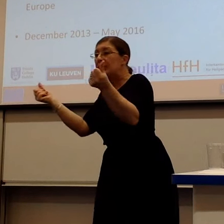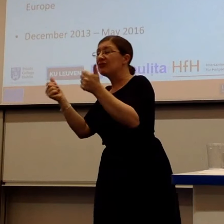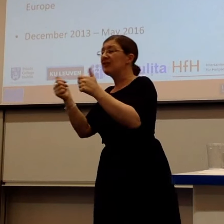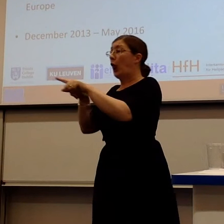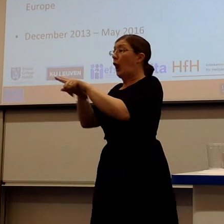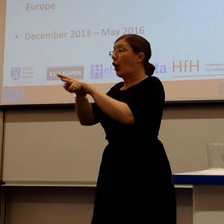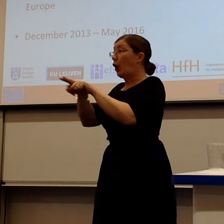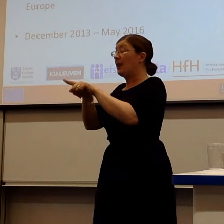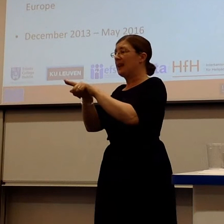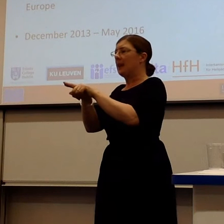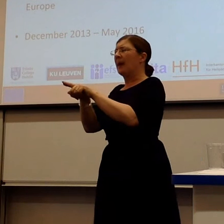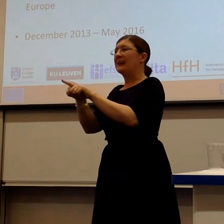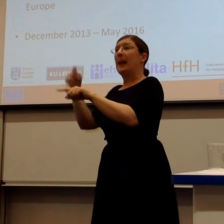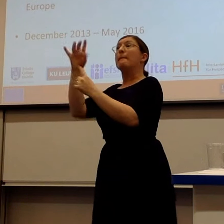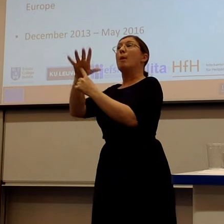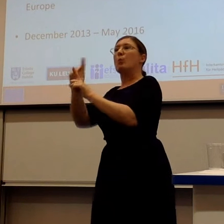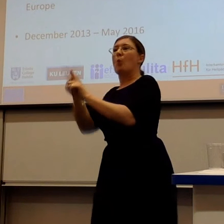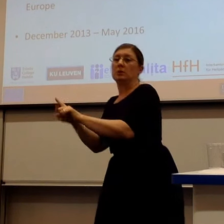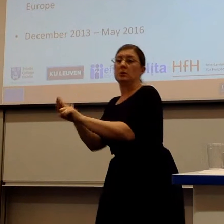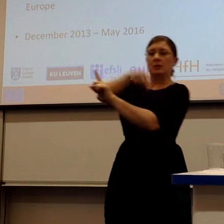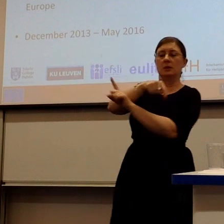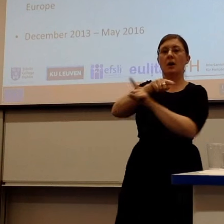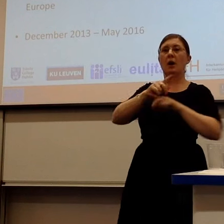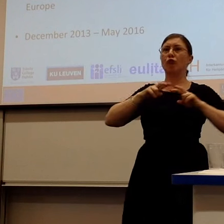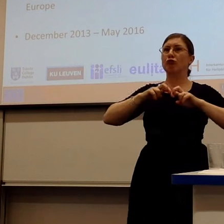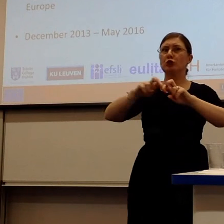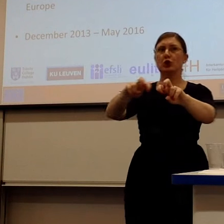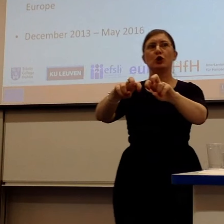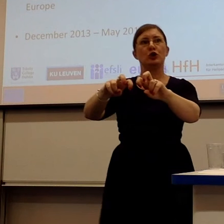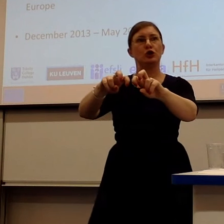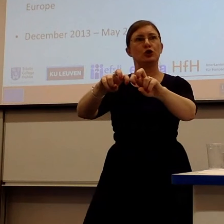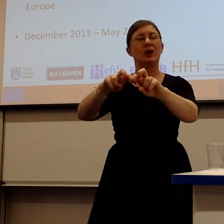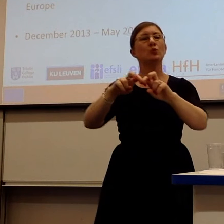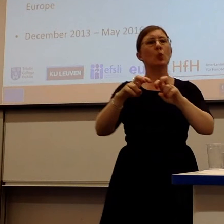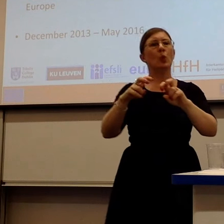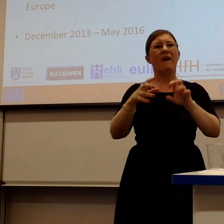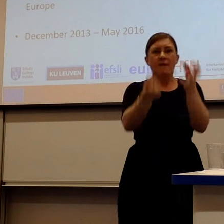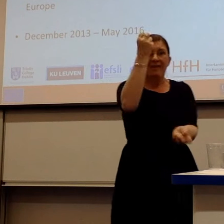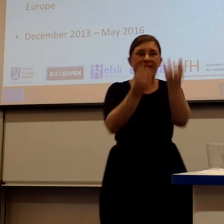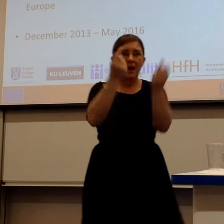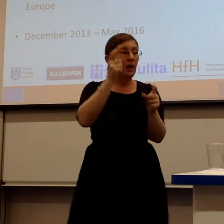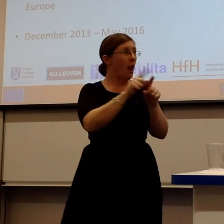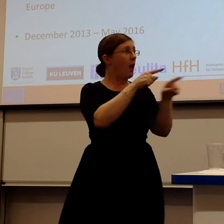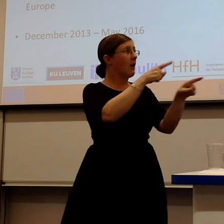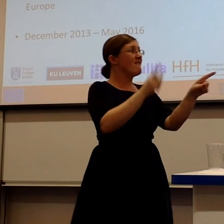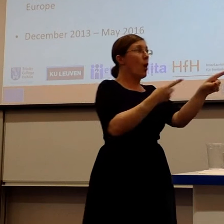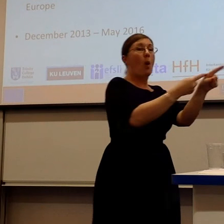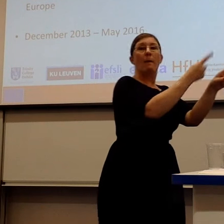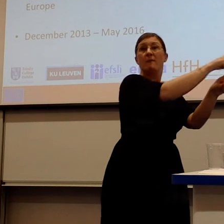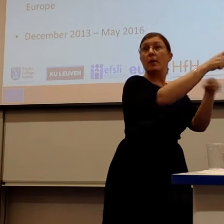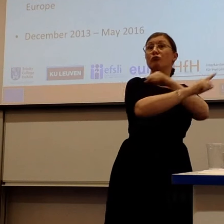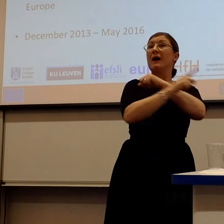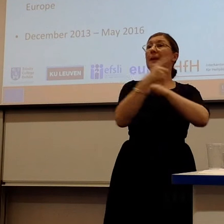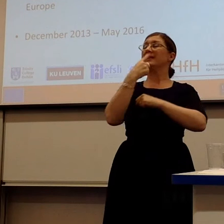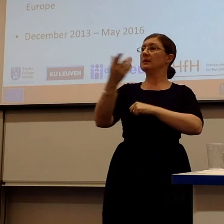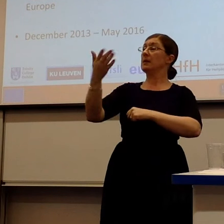way. So looking at what training and learning was already had been researched, what was already available, and you know,